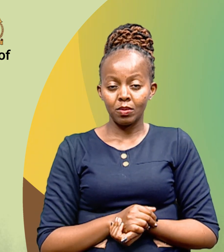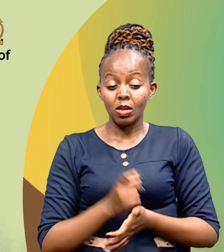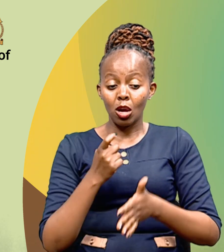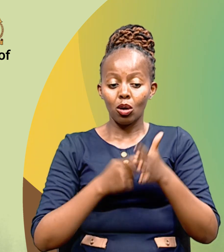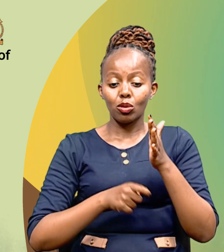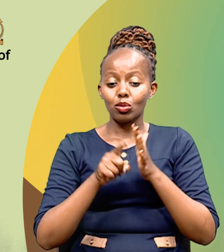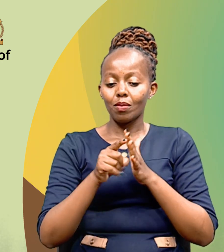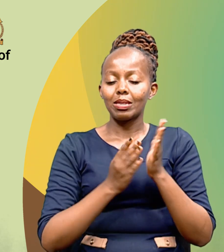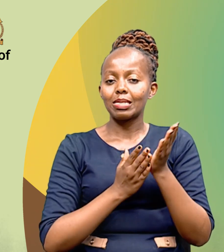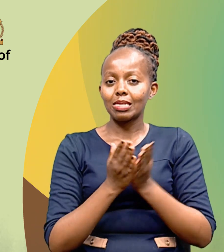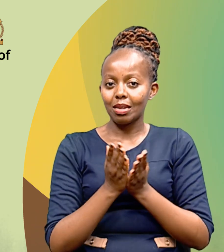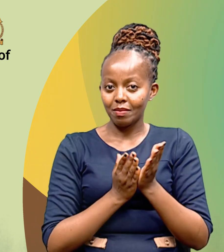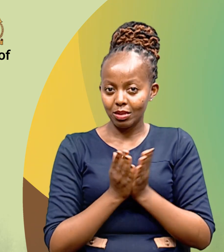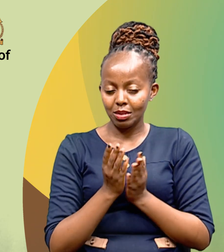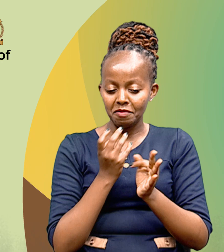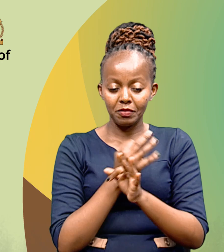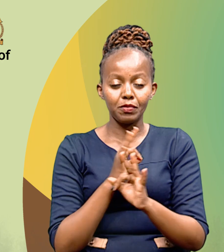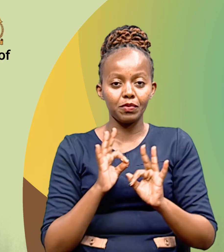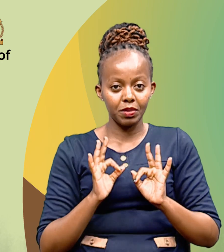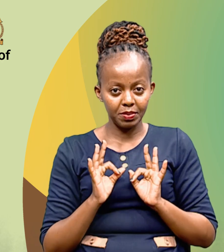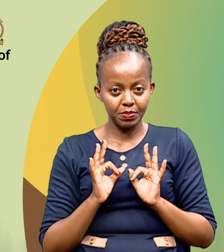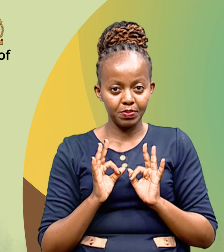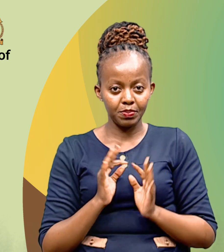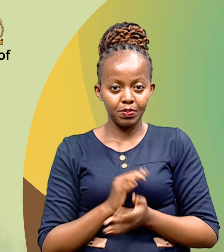Cost of service is free.